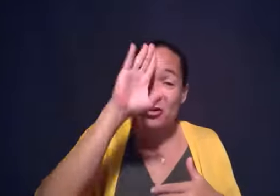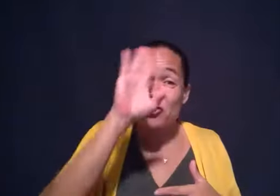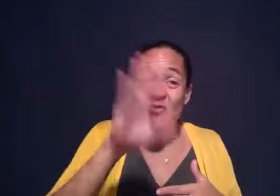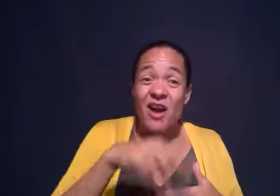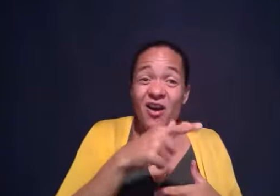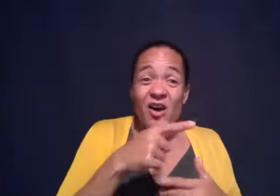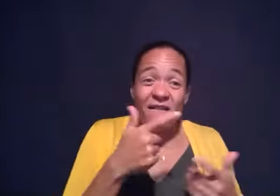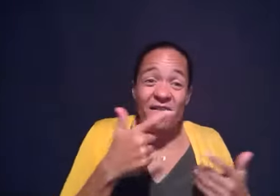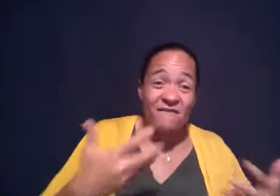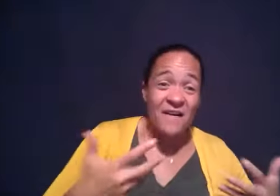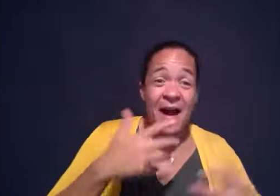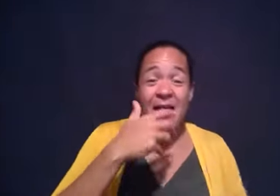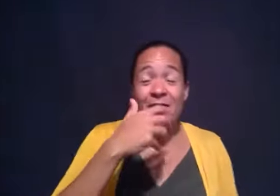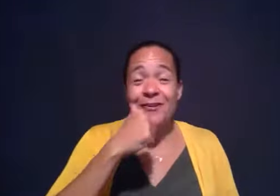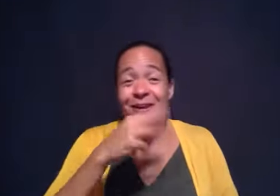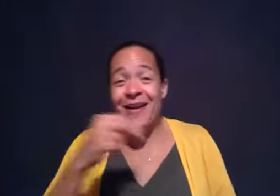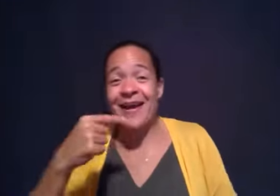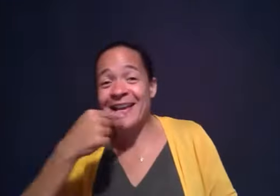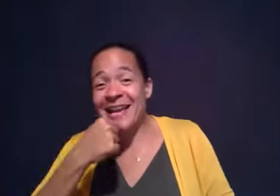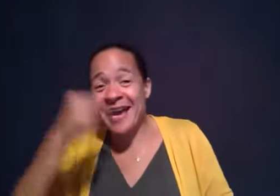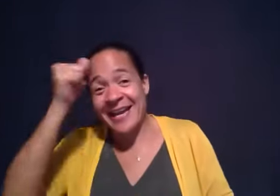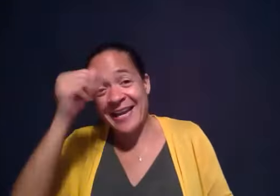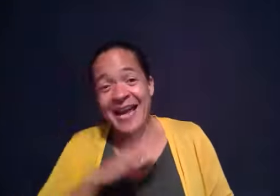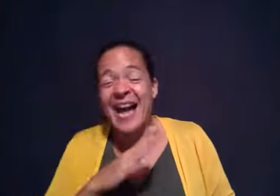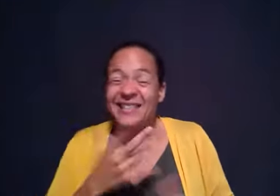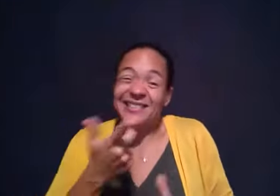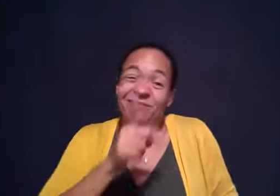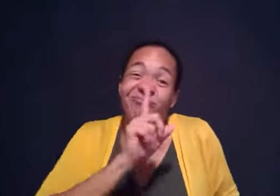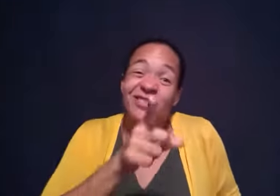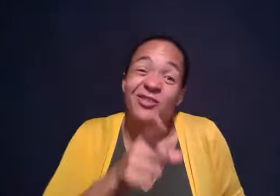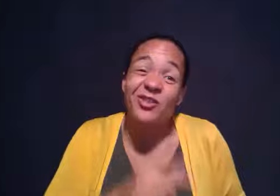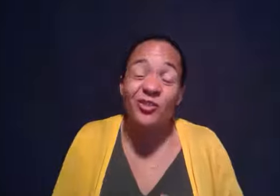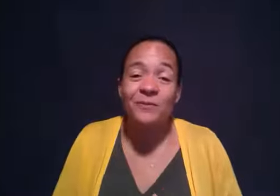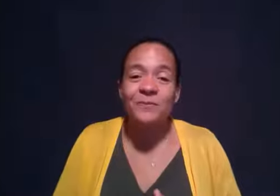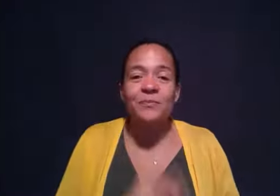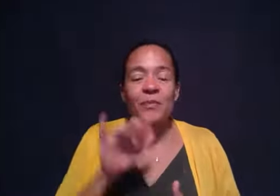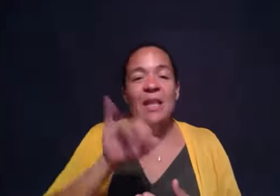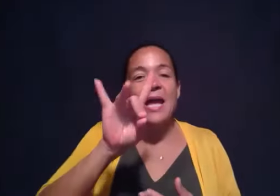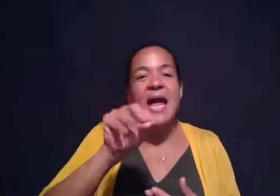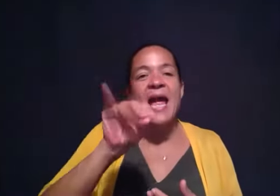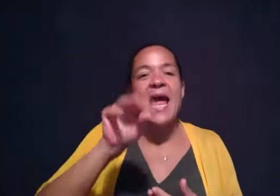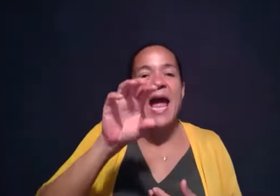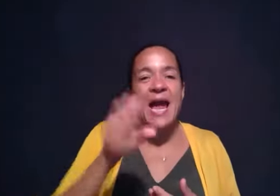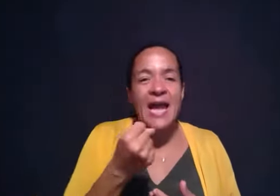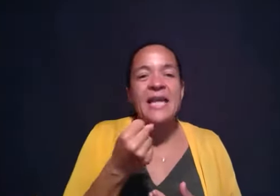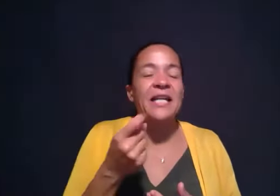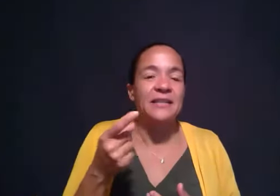It was not a fun time for a guy to be gay, especially not a guy from Mississippi.